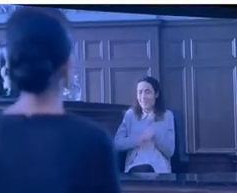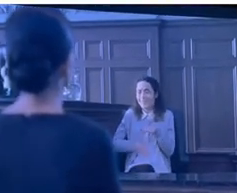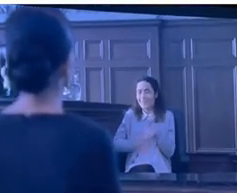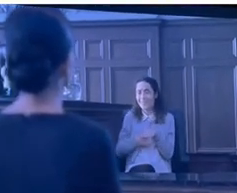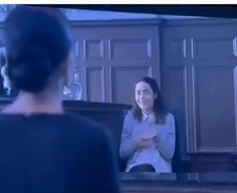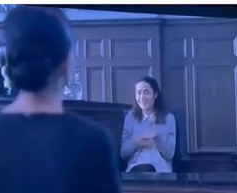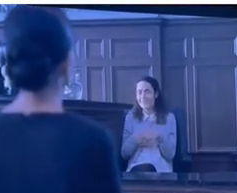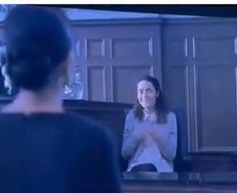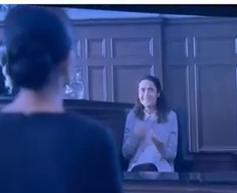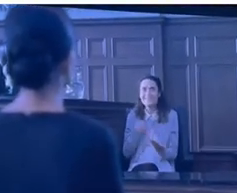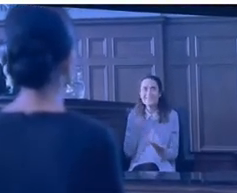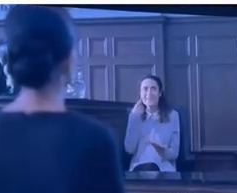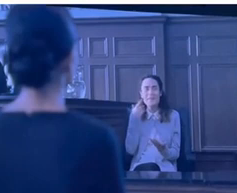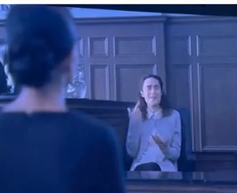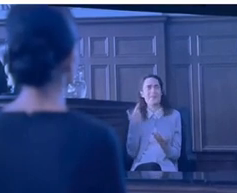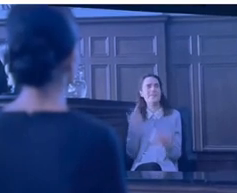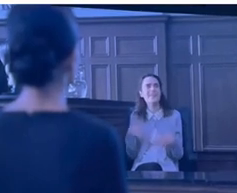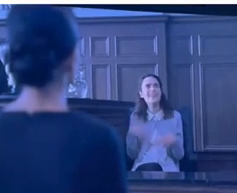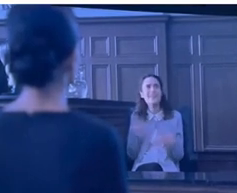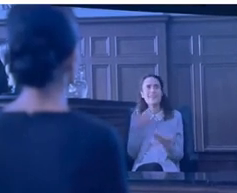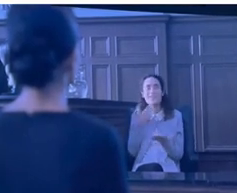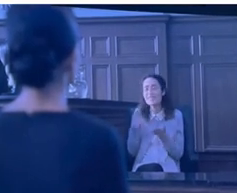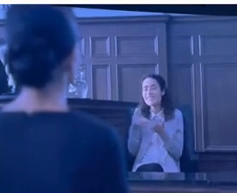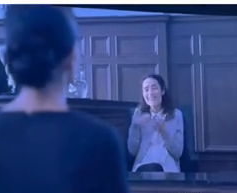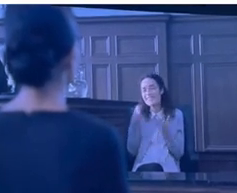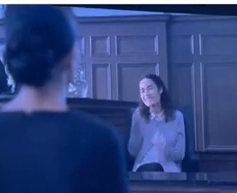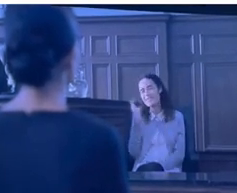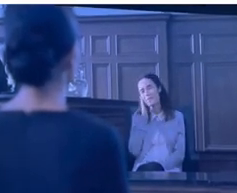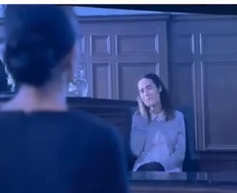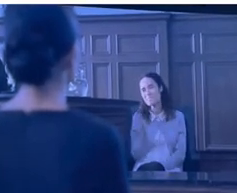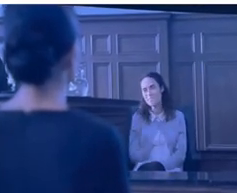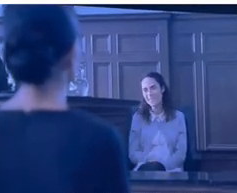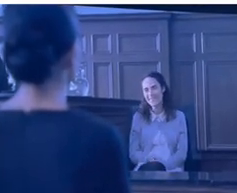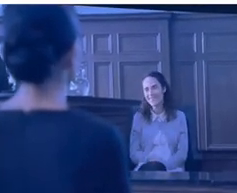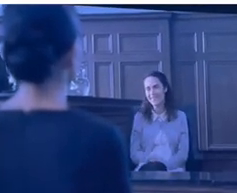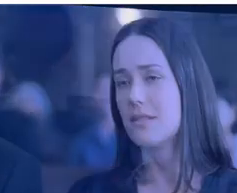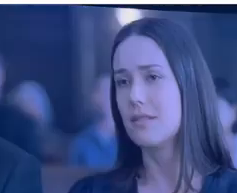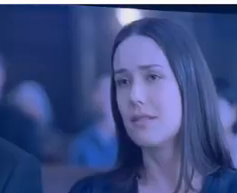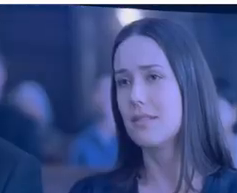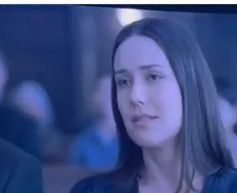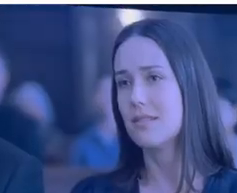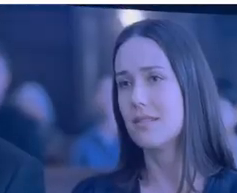When I was pregnant with her, she would kick, and I would think about how she would be such a good dancer.